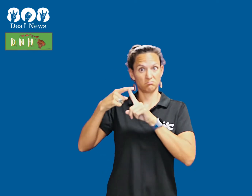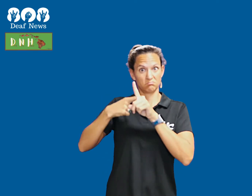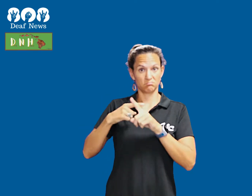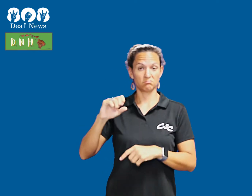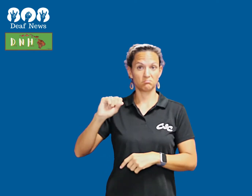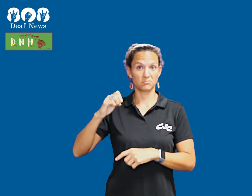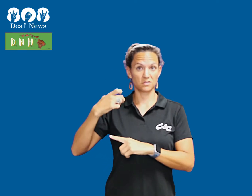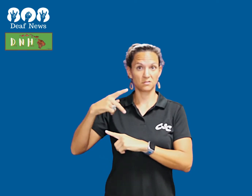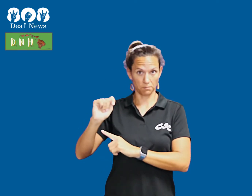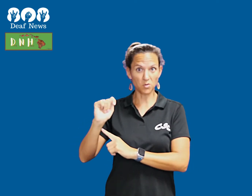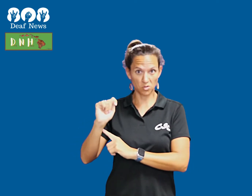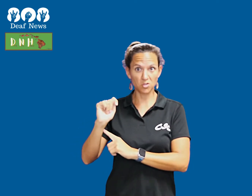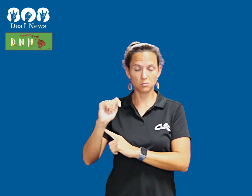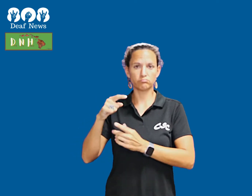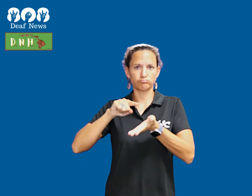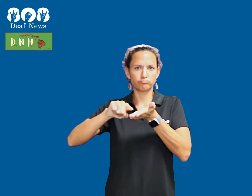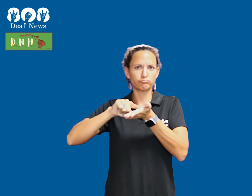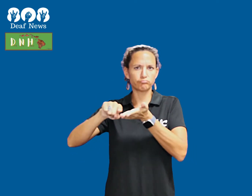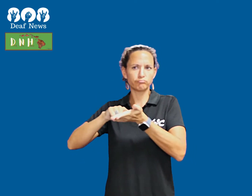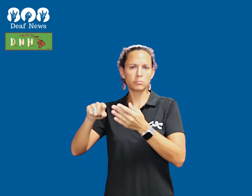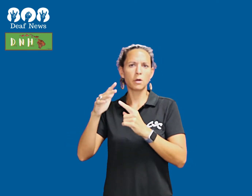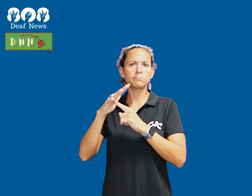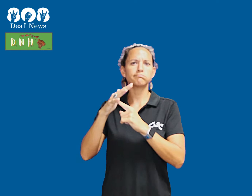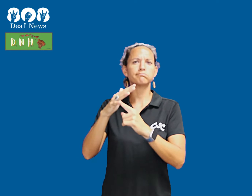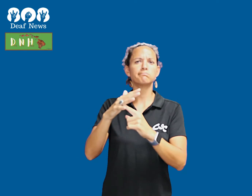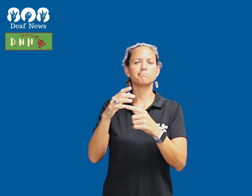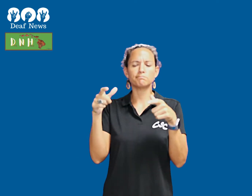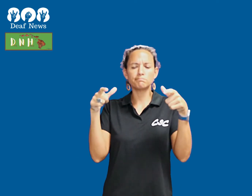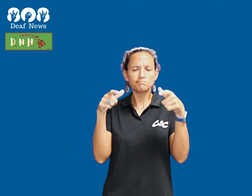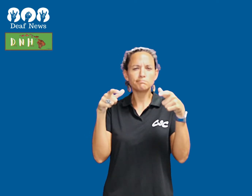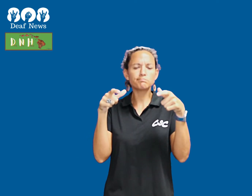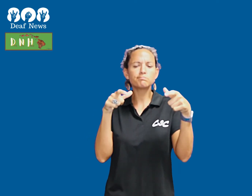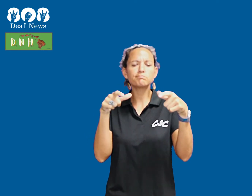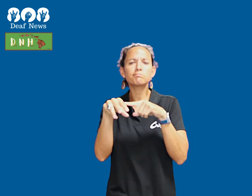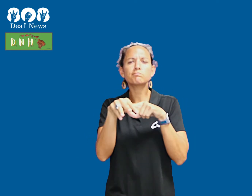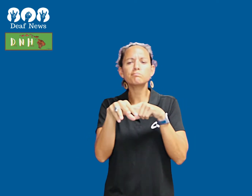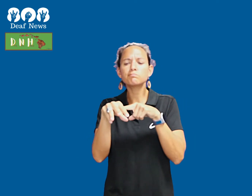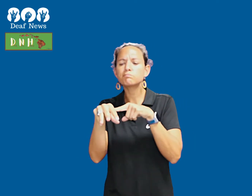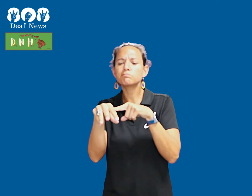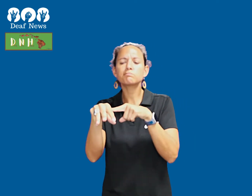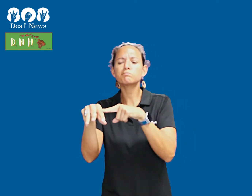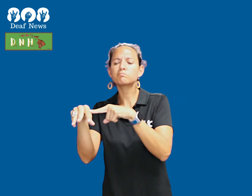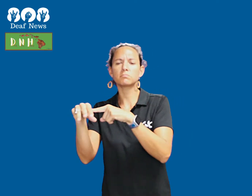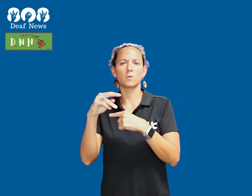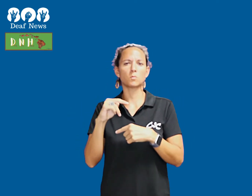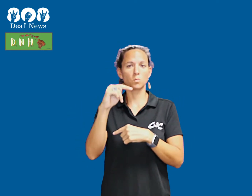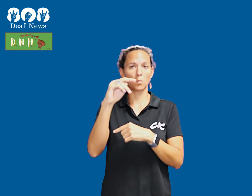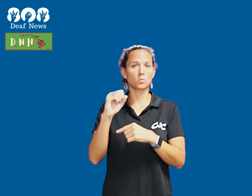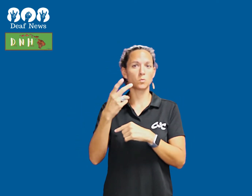Earlier this month, they conducted a drone survey on the North Shore to make sure residents